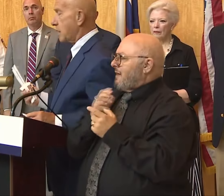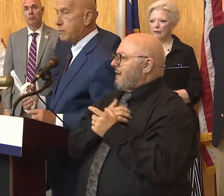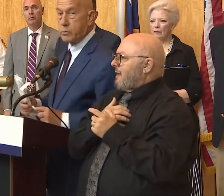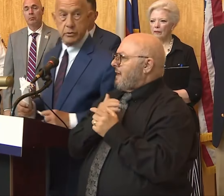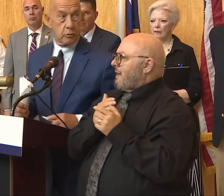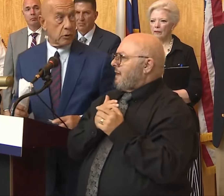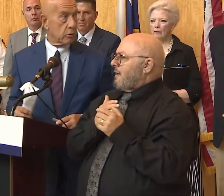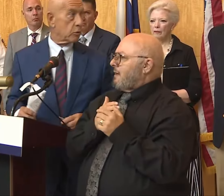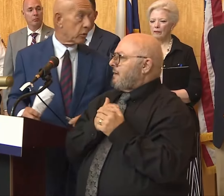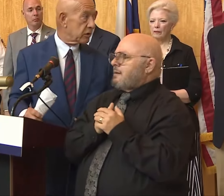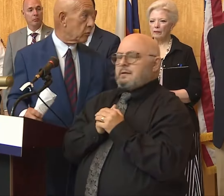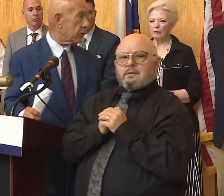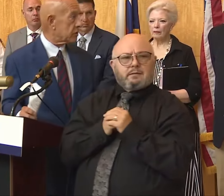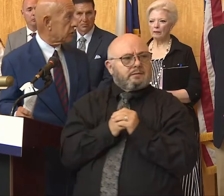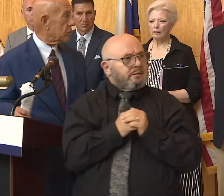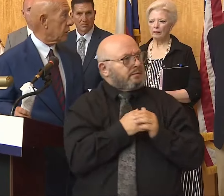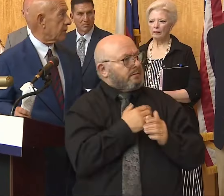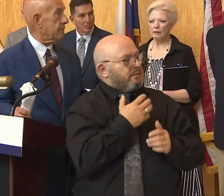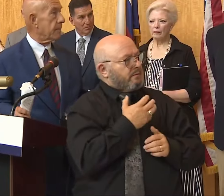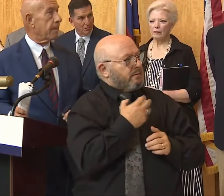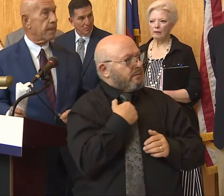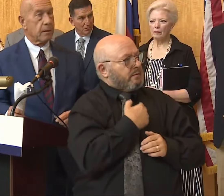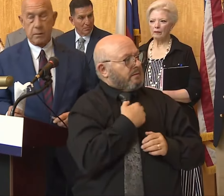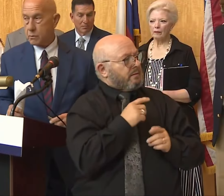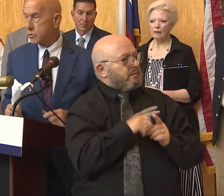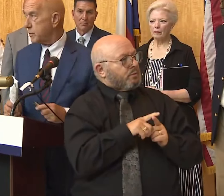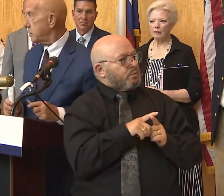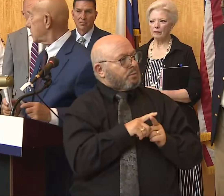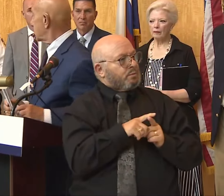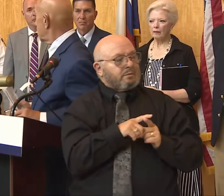plans. Tom, what do you want us to?